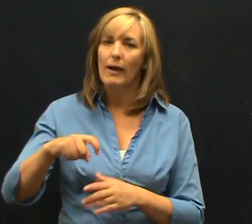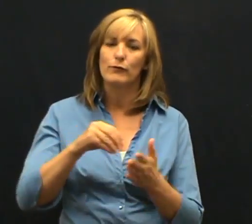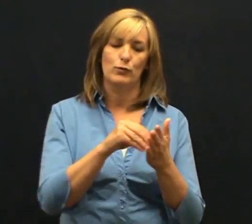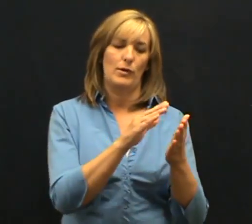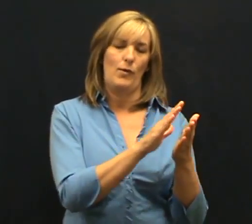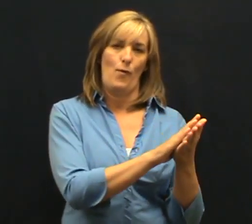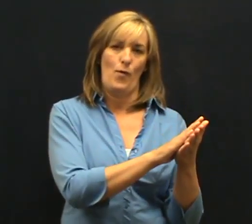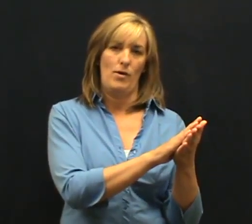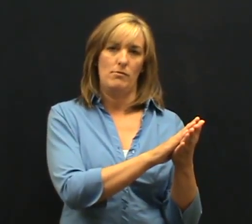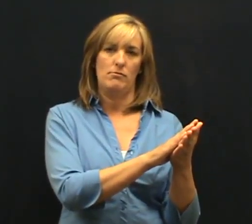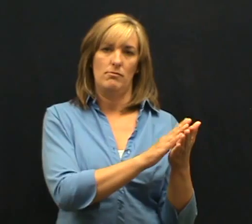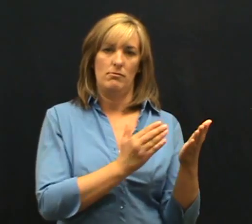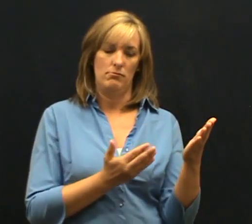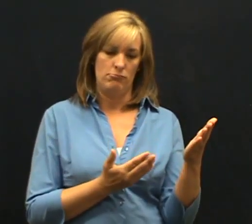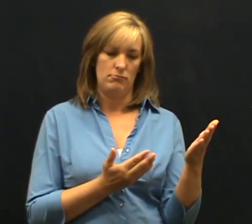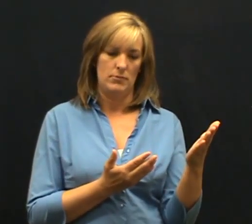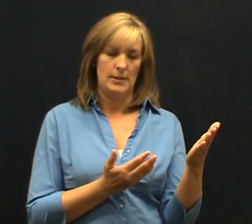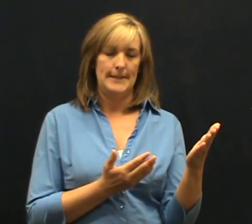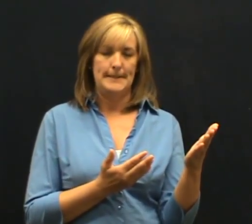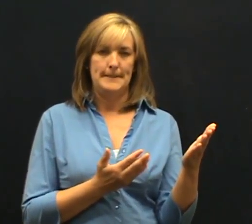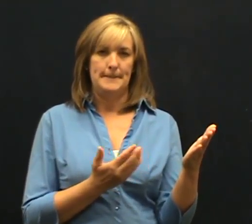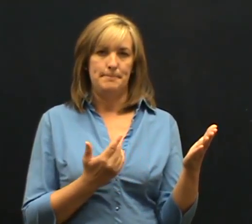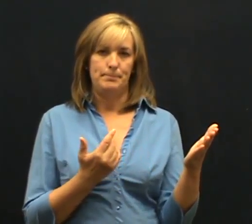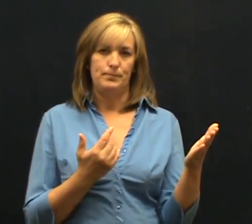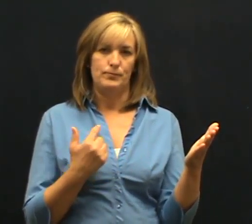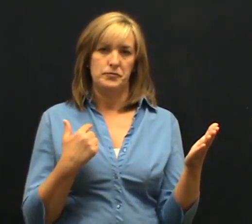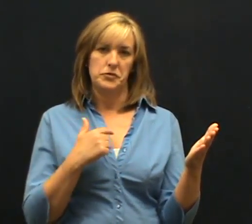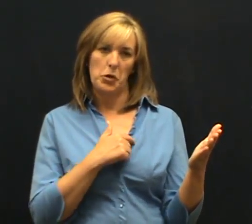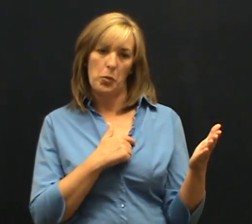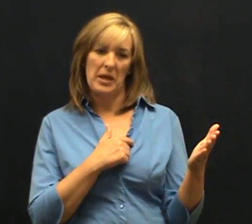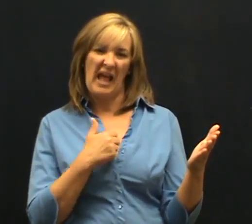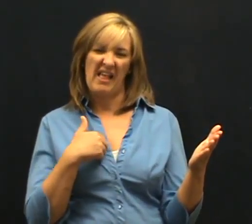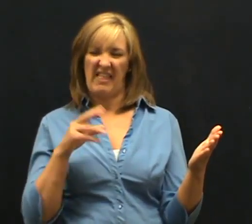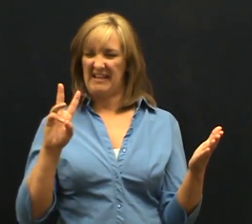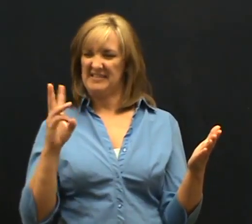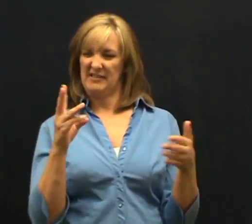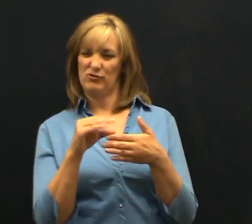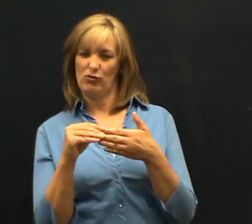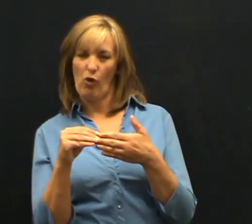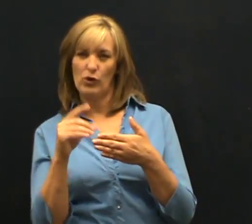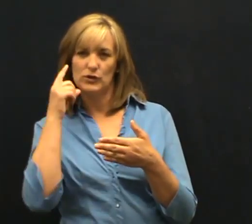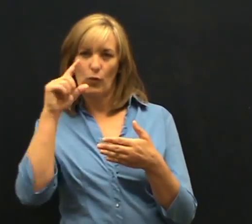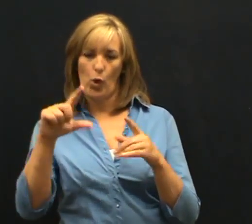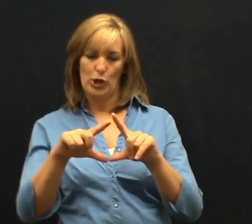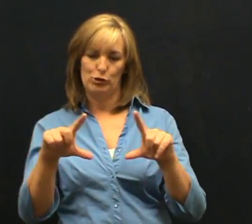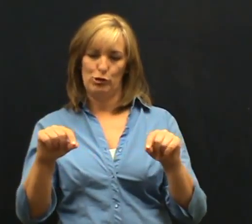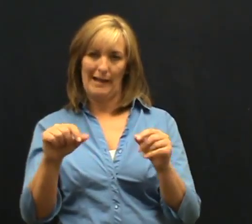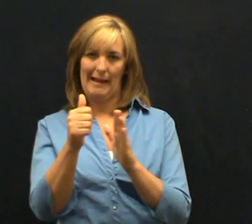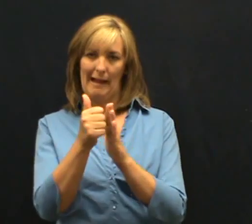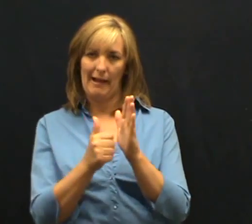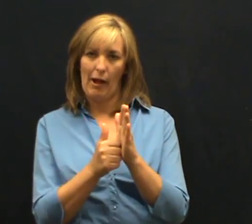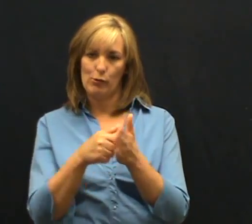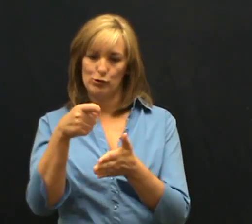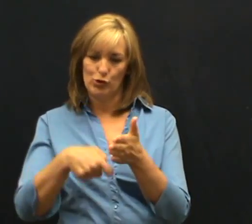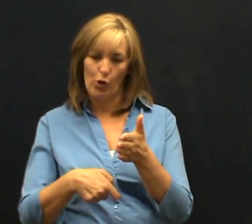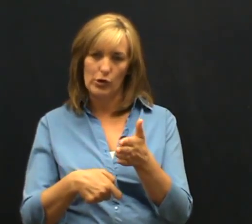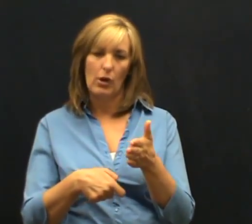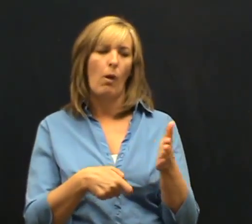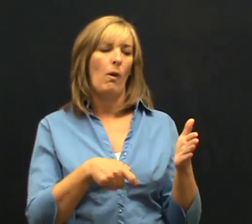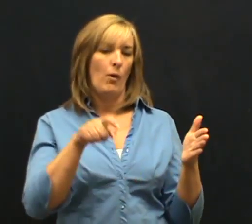And so, we incurred $6 for a checking account charge. We would have to debit some kind of